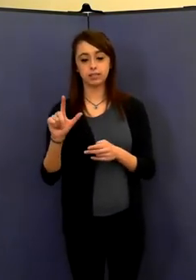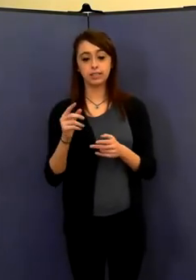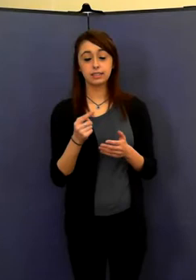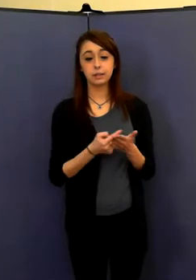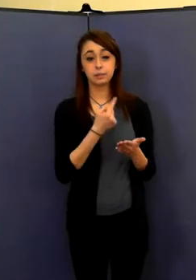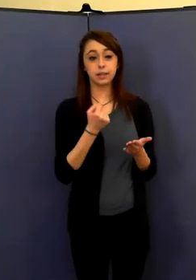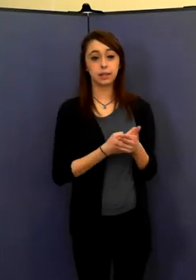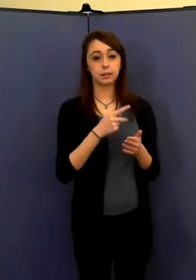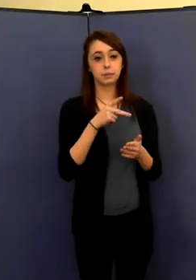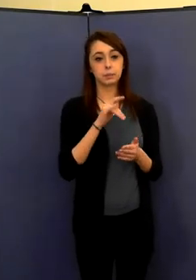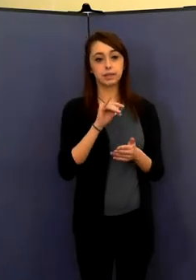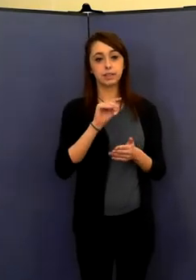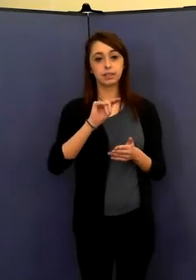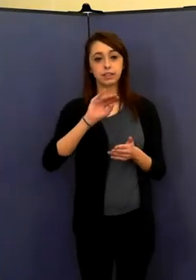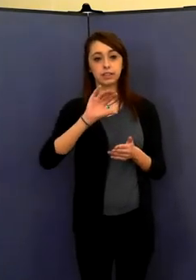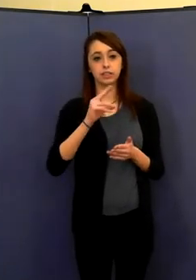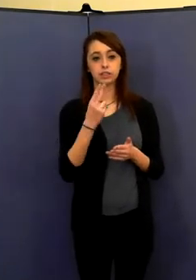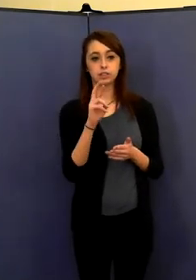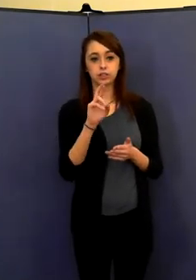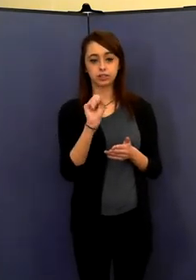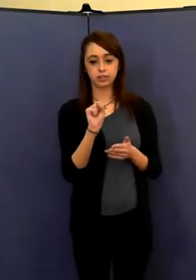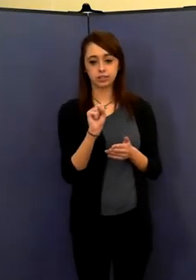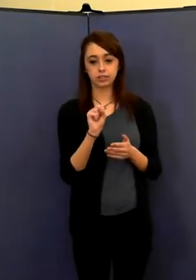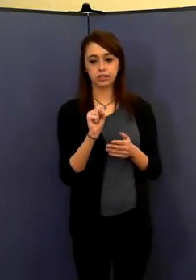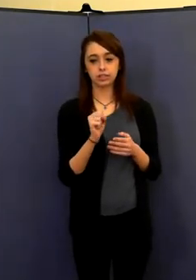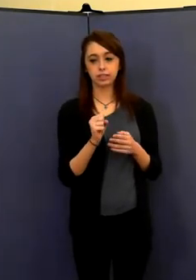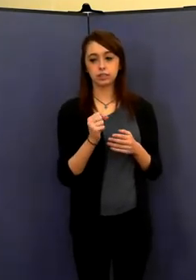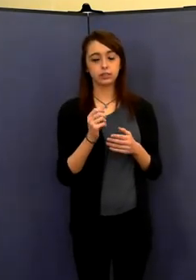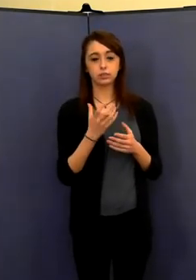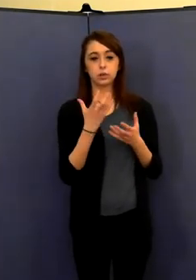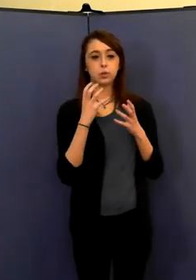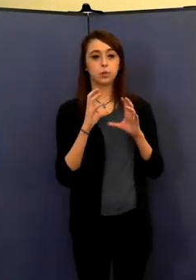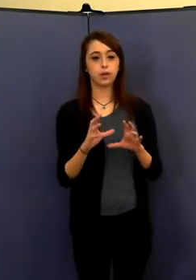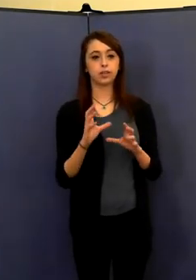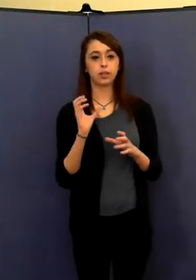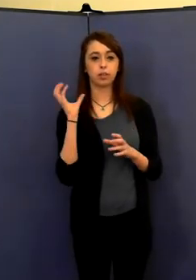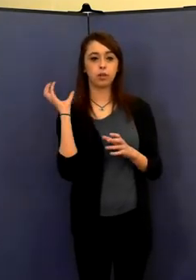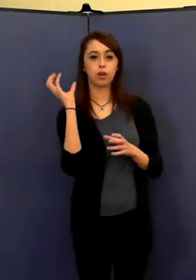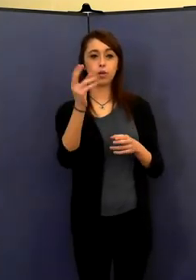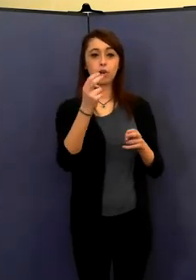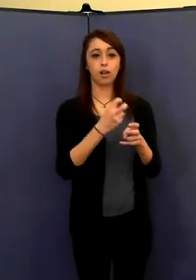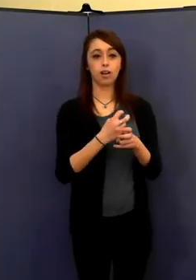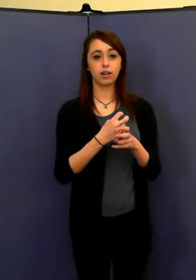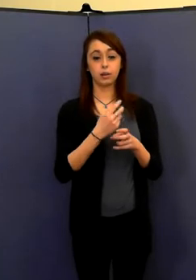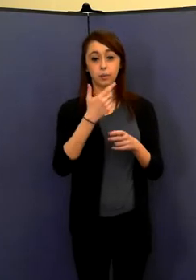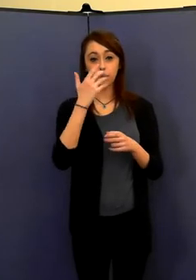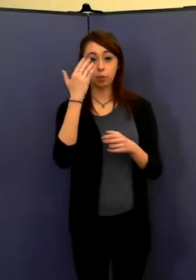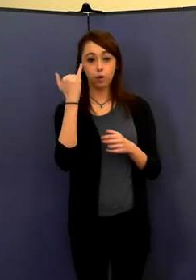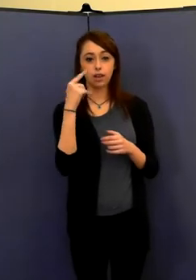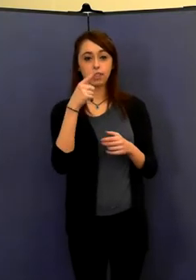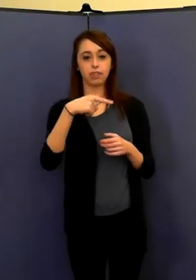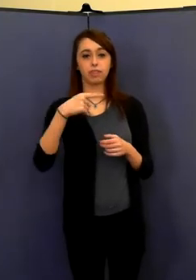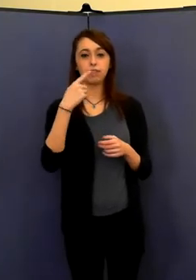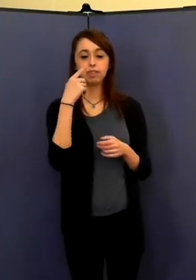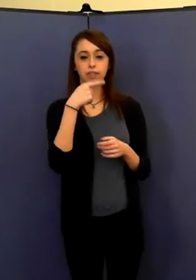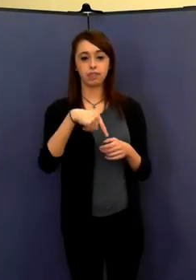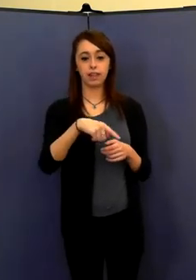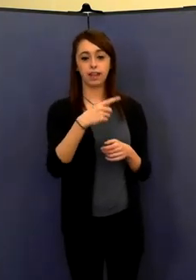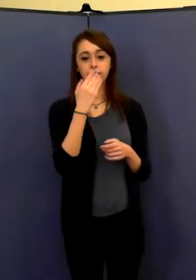want a certain player hitting the ball hard because they know that that player is very good at hitting and can possibly get a home run. They have a tendency to do